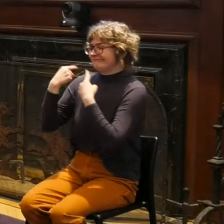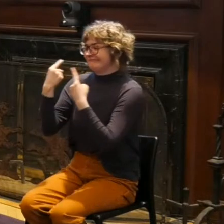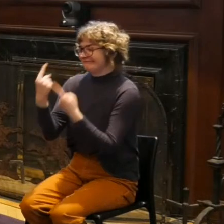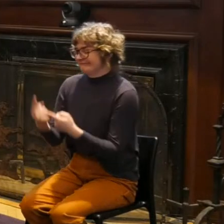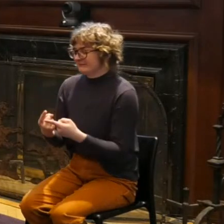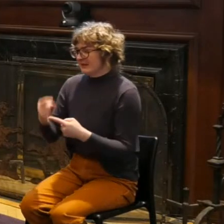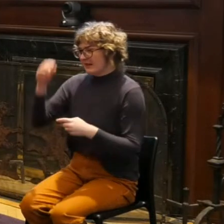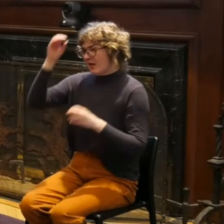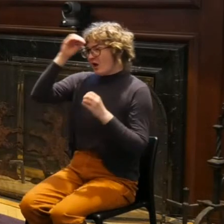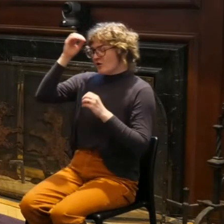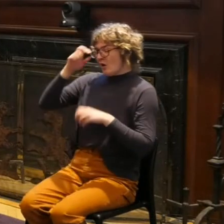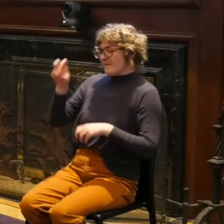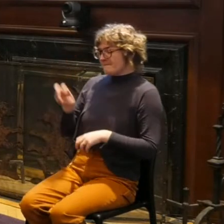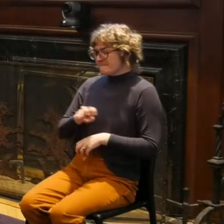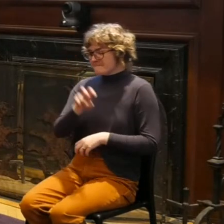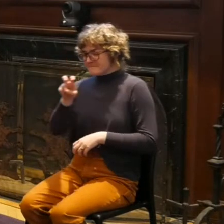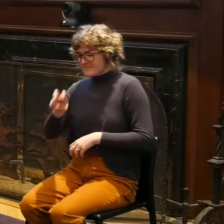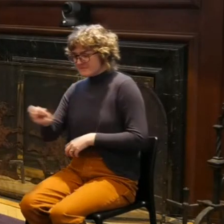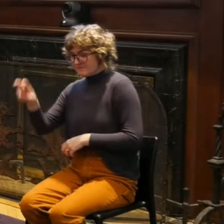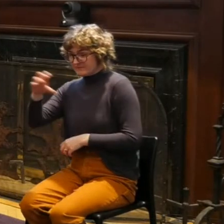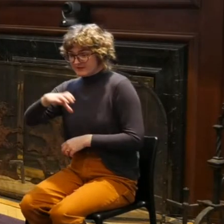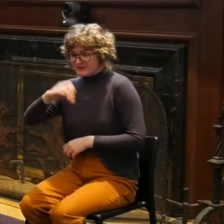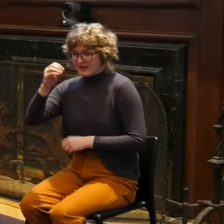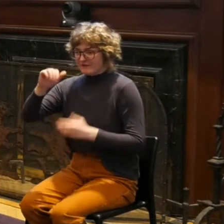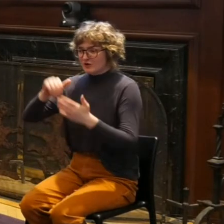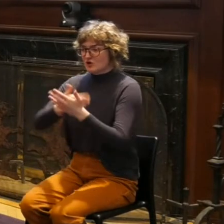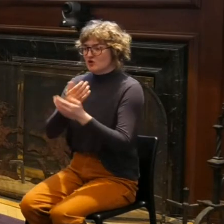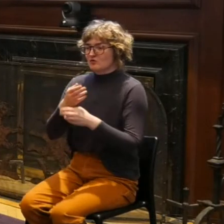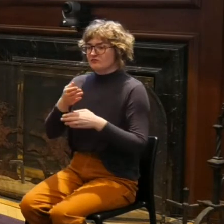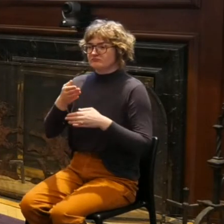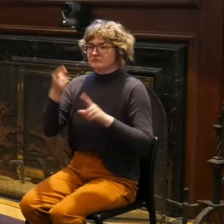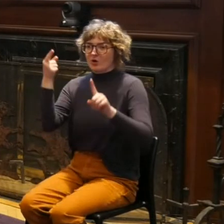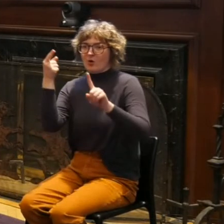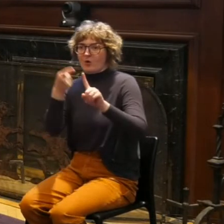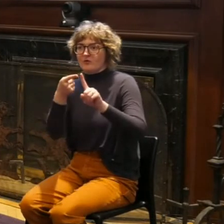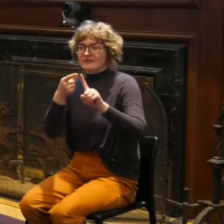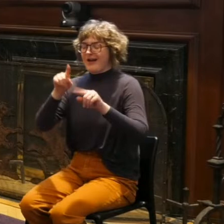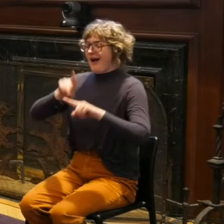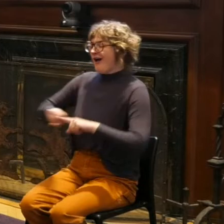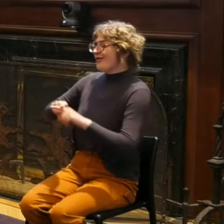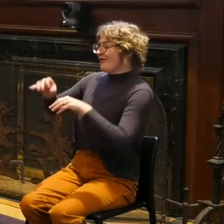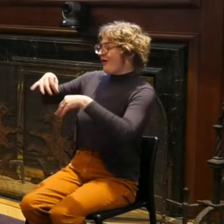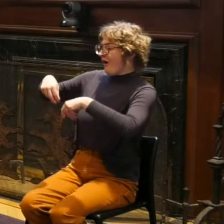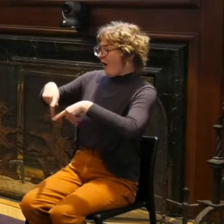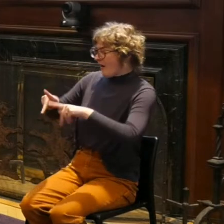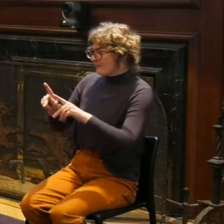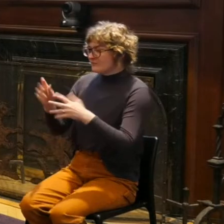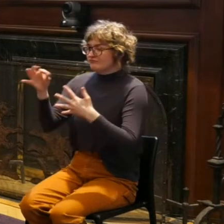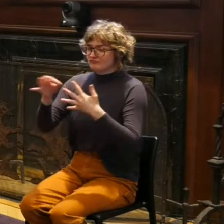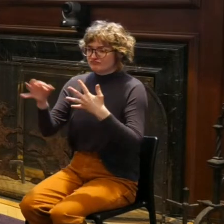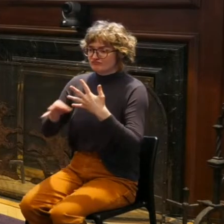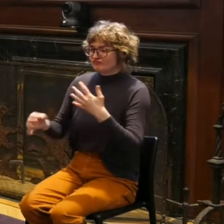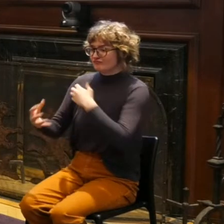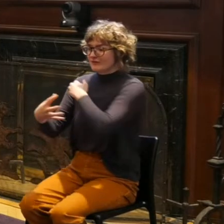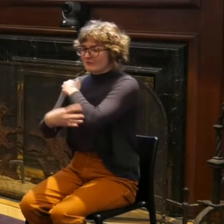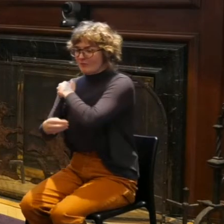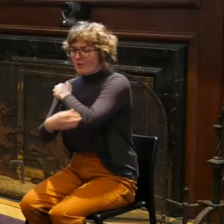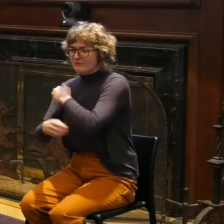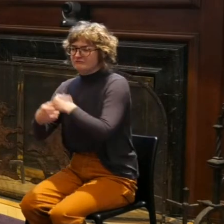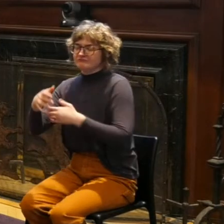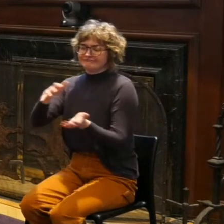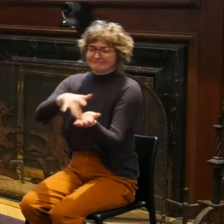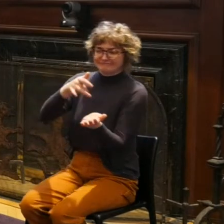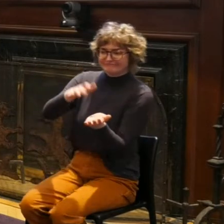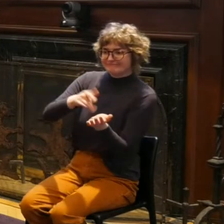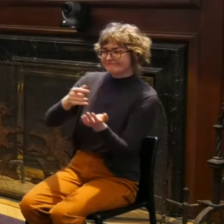an unknown path to discover brand new venues. There are other options, of course, than exploiting the poor and strategizing their condemnation